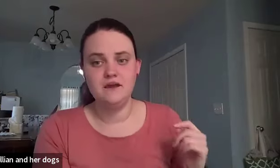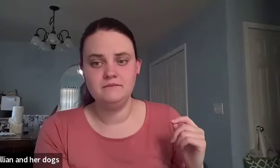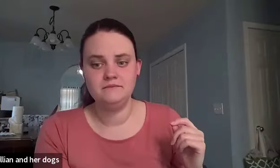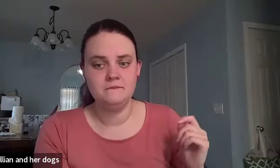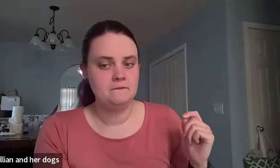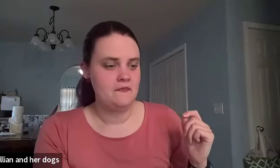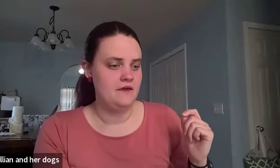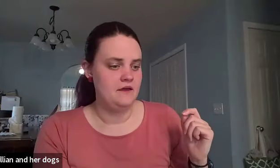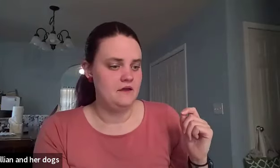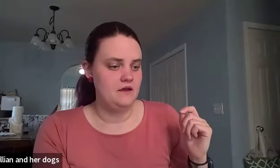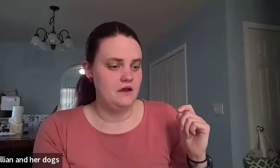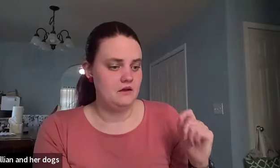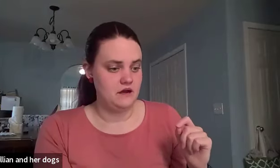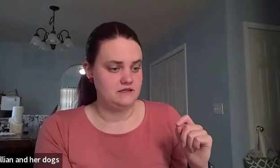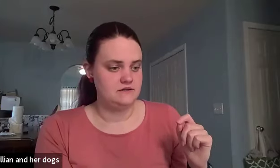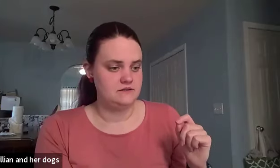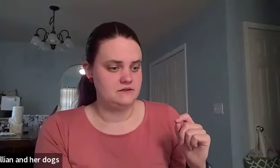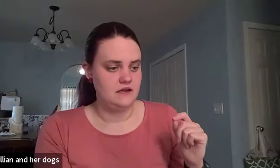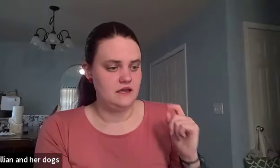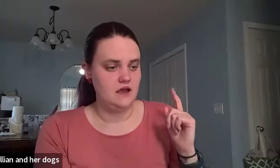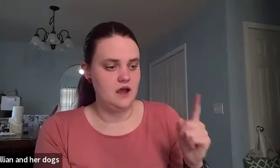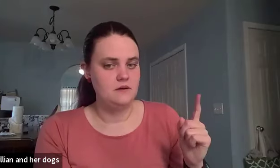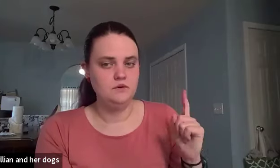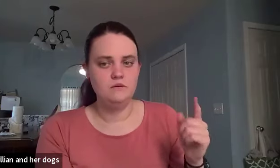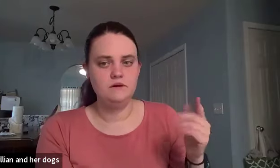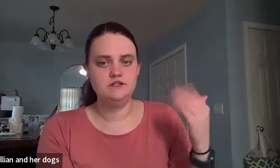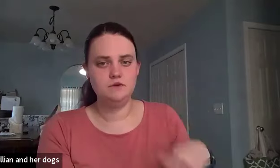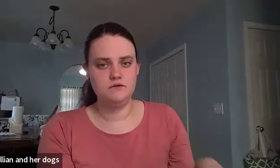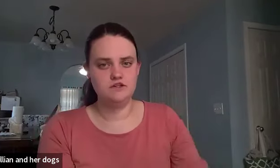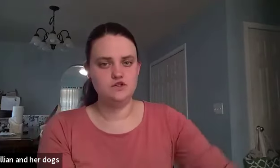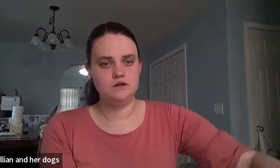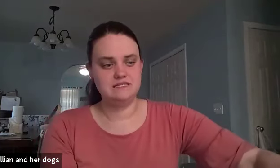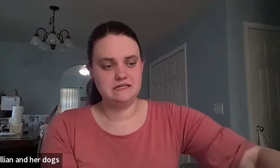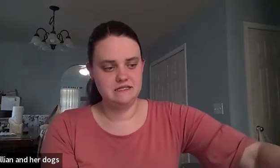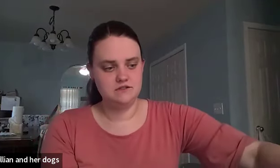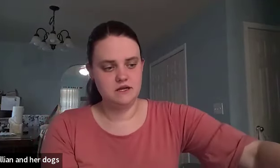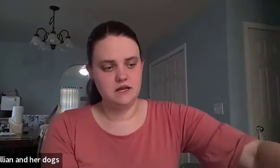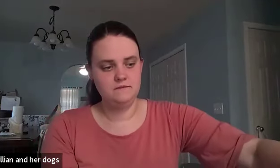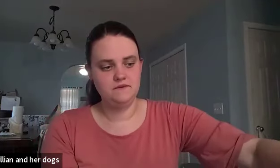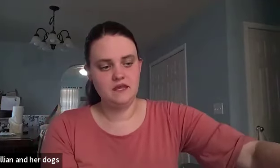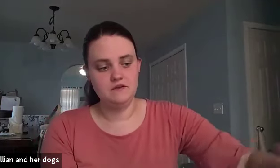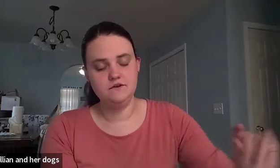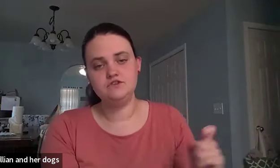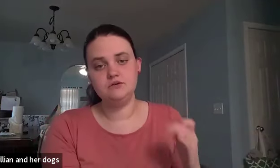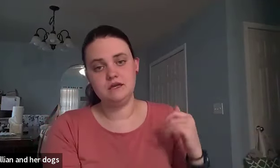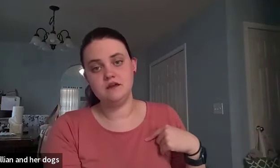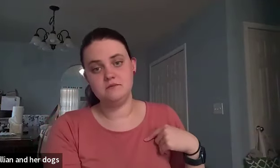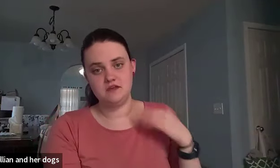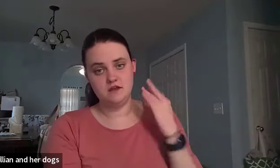Okay. All right. I'm going to move on to our sentences right now. If you do end up thinking